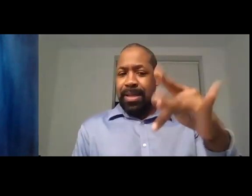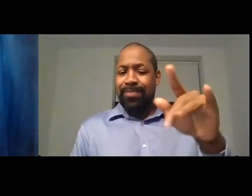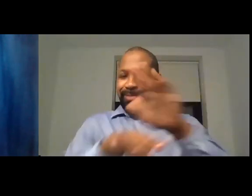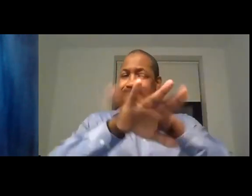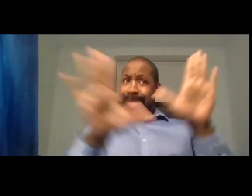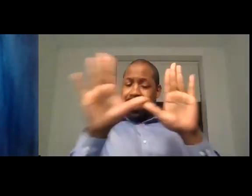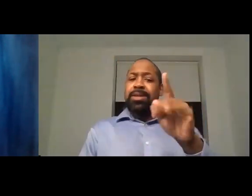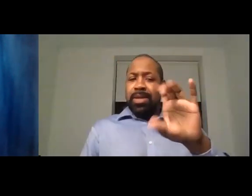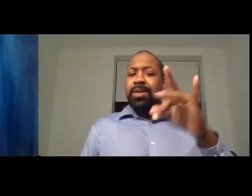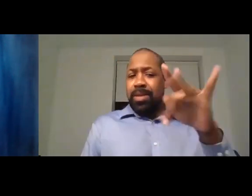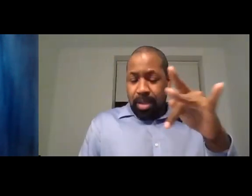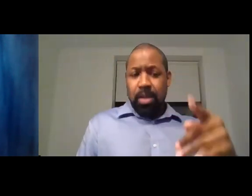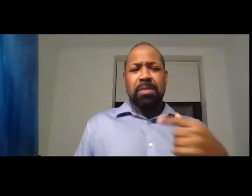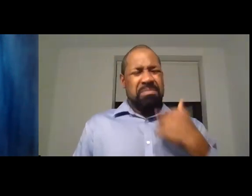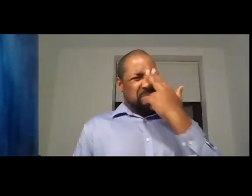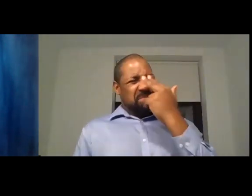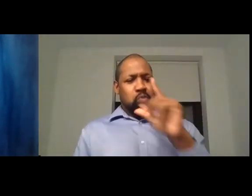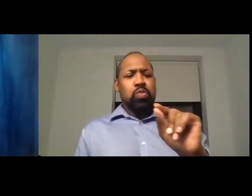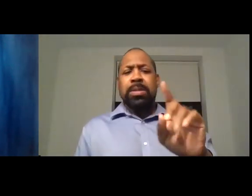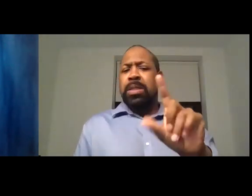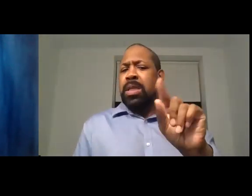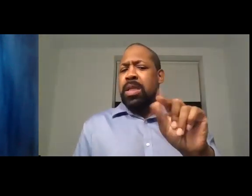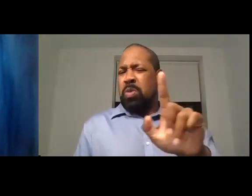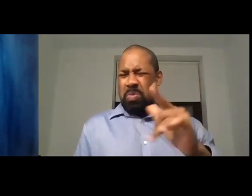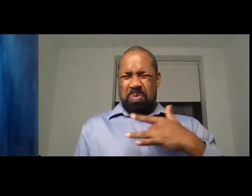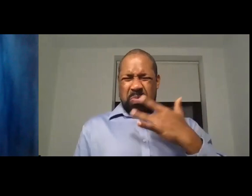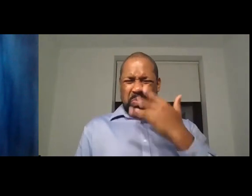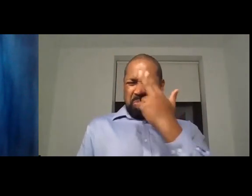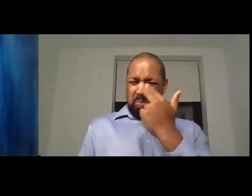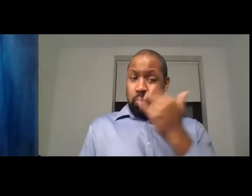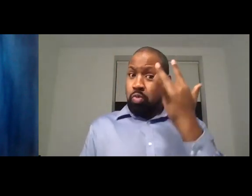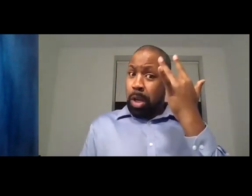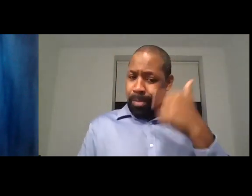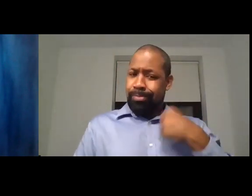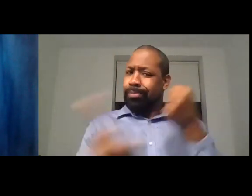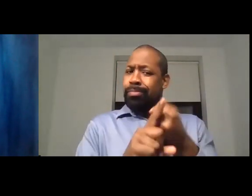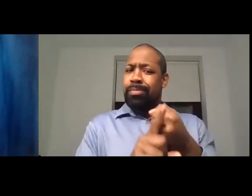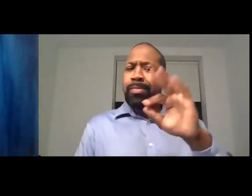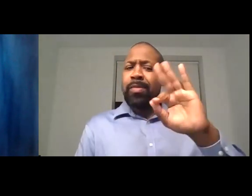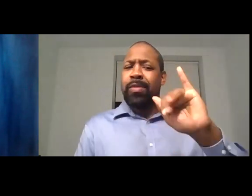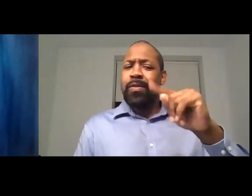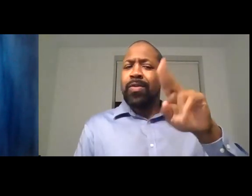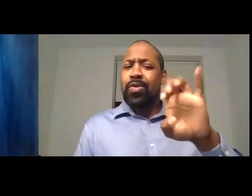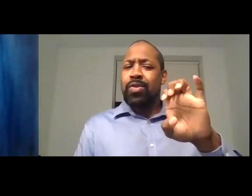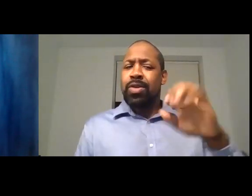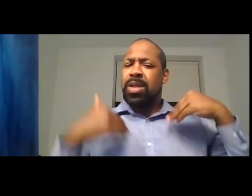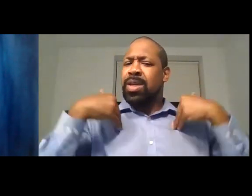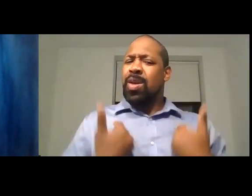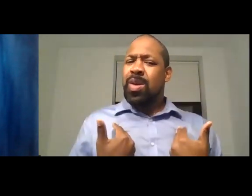it was a Sunday, I started feeling not the greatest.